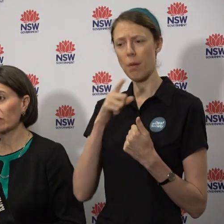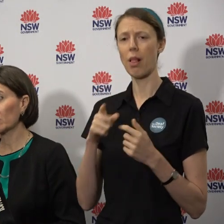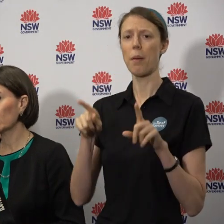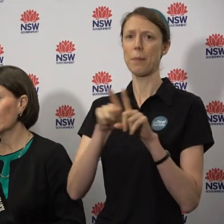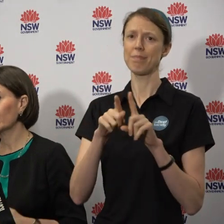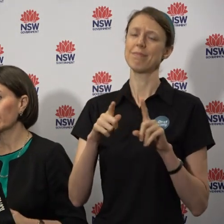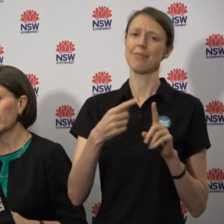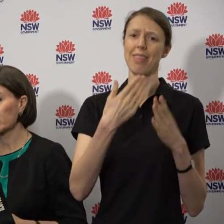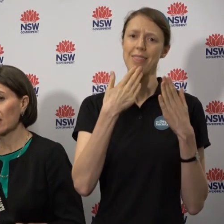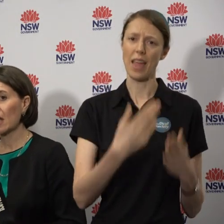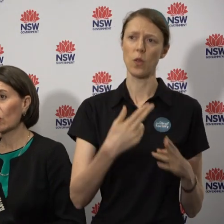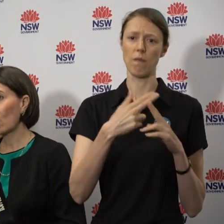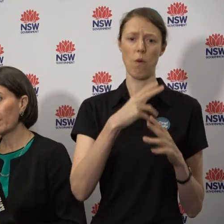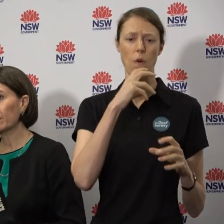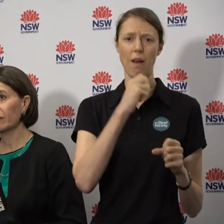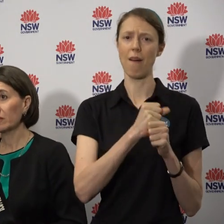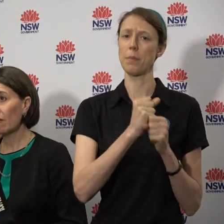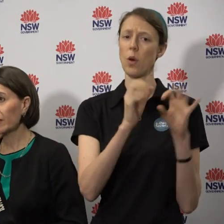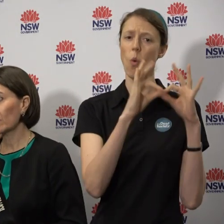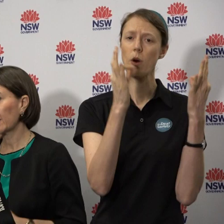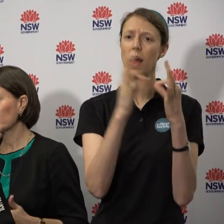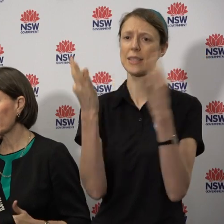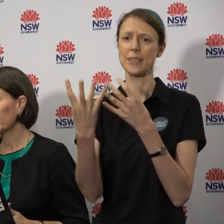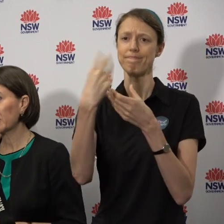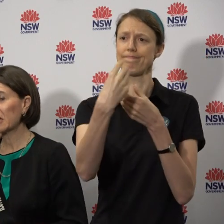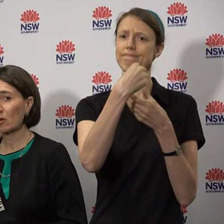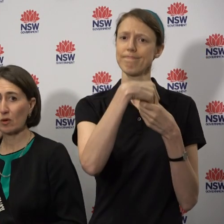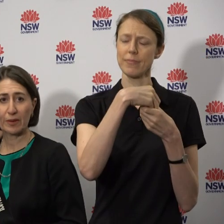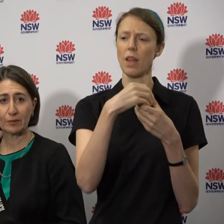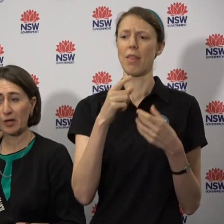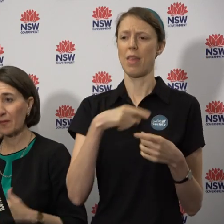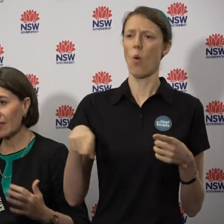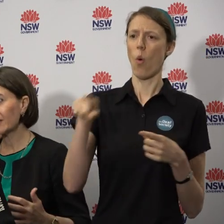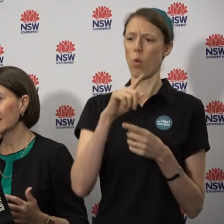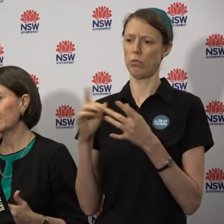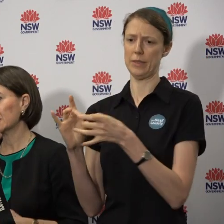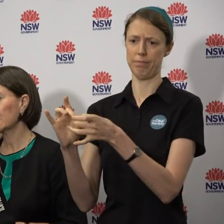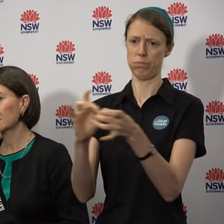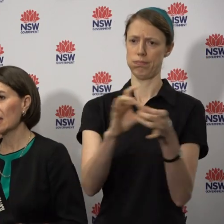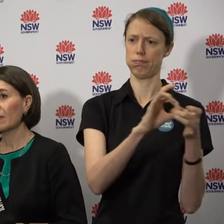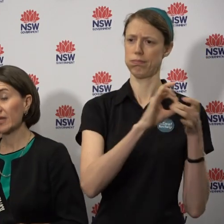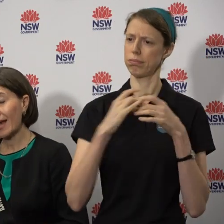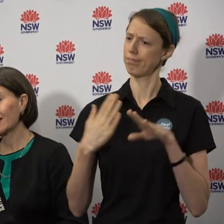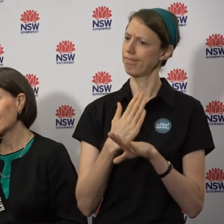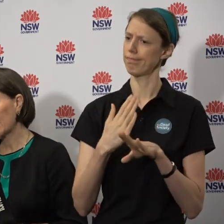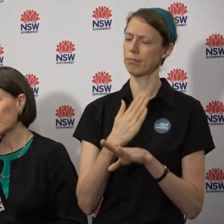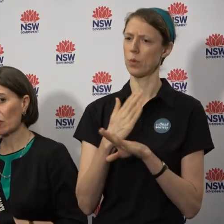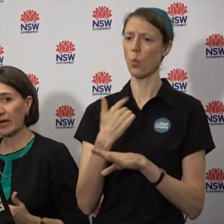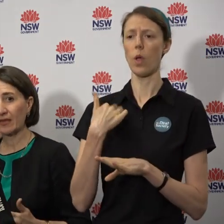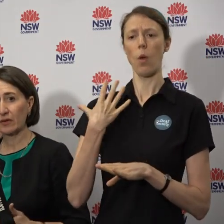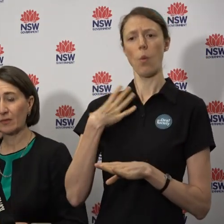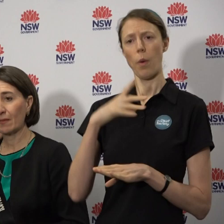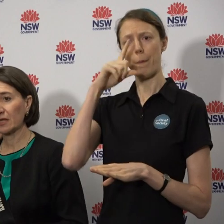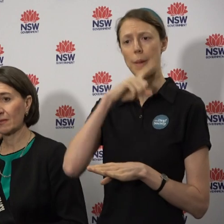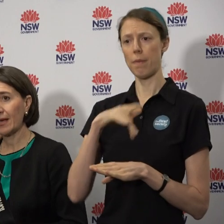to make sure we've got a whole-of-government approach. We want people to feel confident when they're catching public transport. We want people to go about their daily business, but to take the steps that are